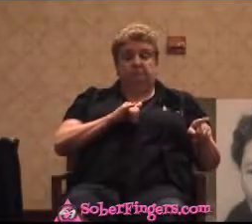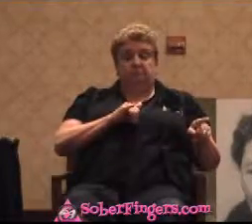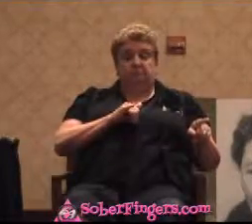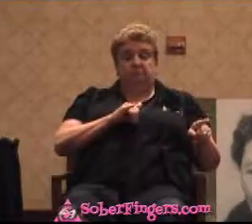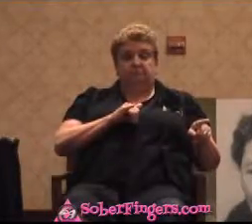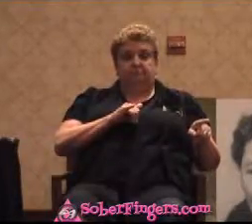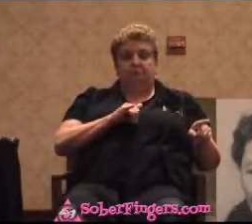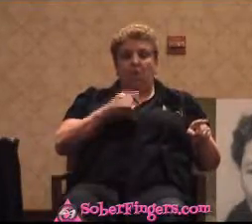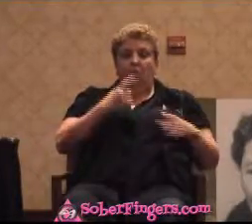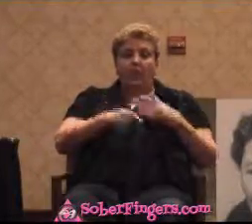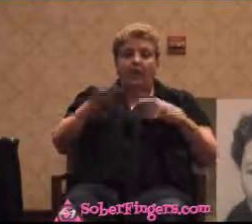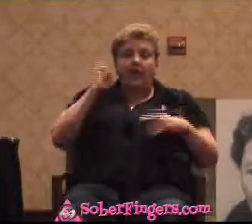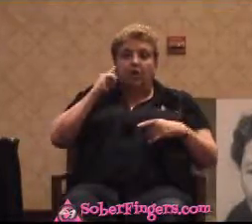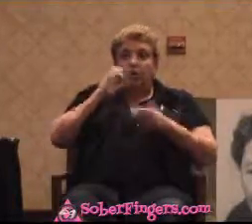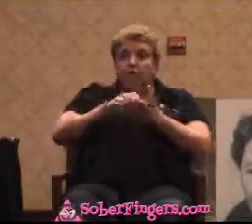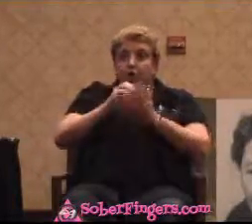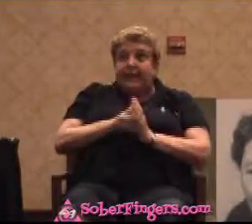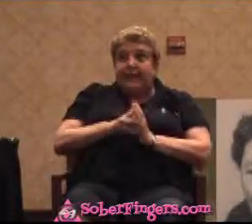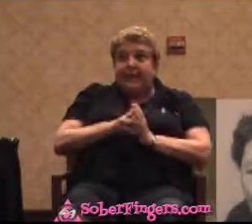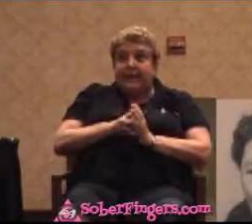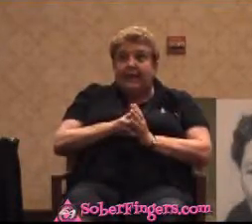What I heard was cookie.